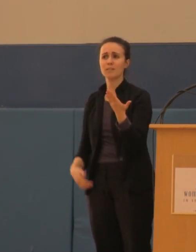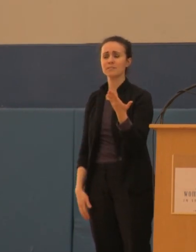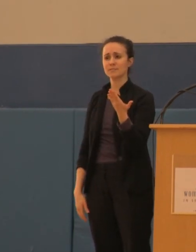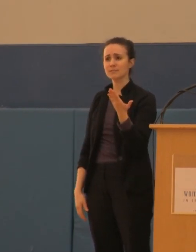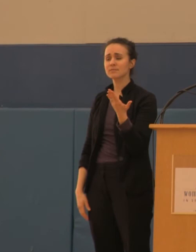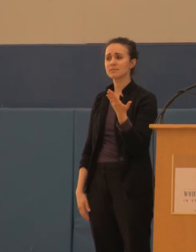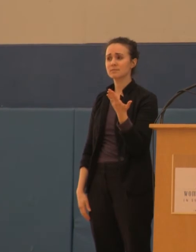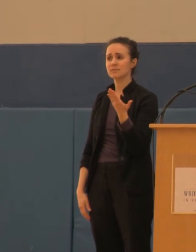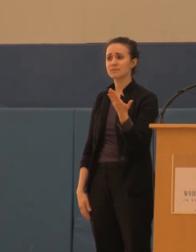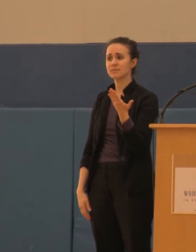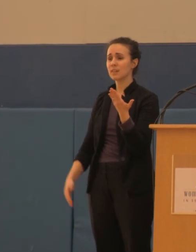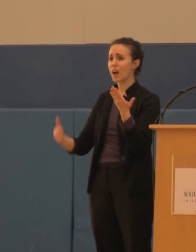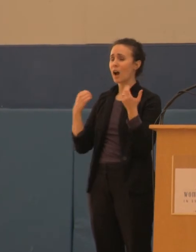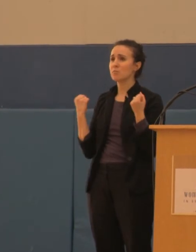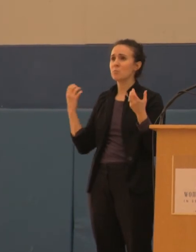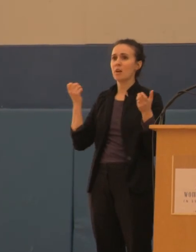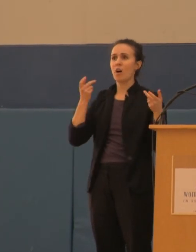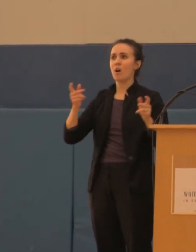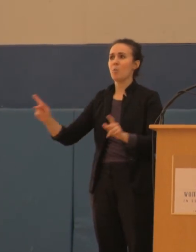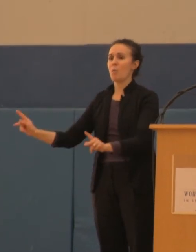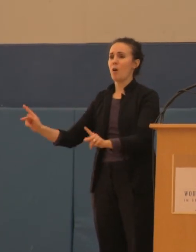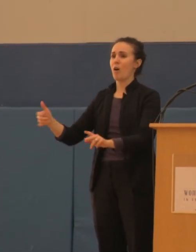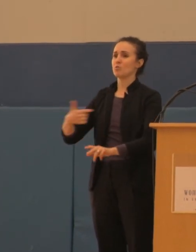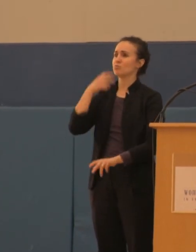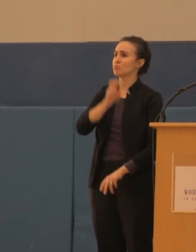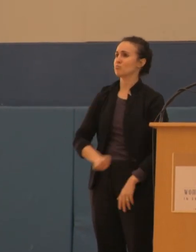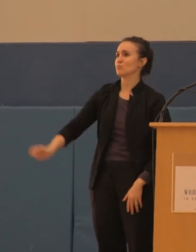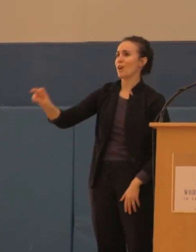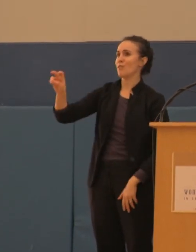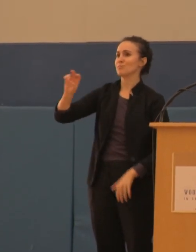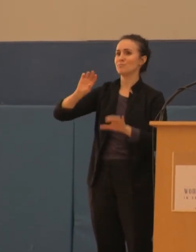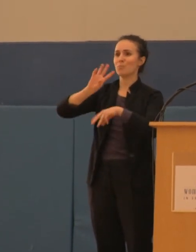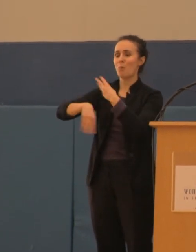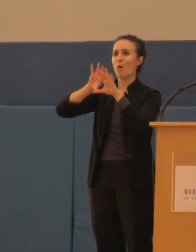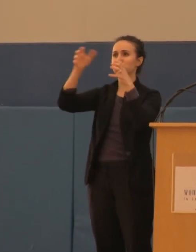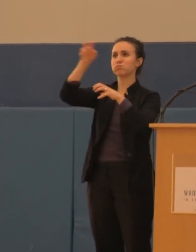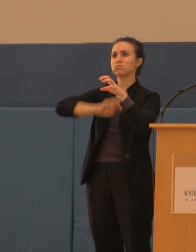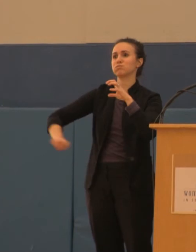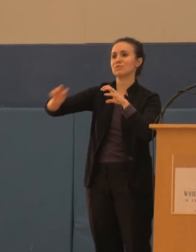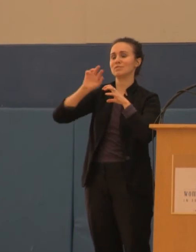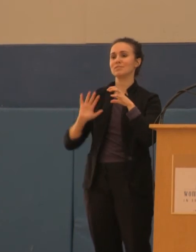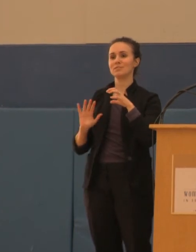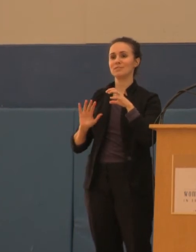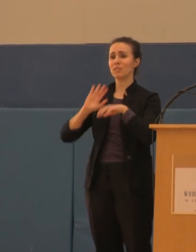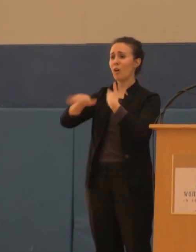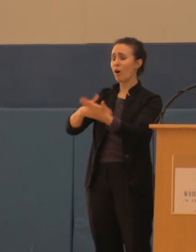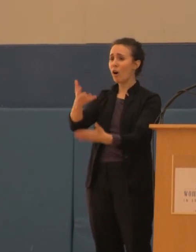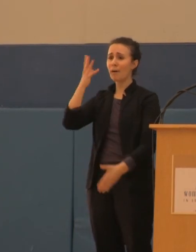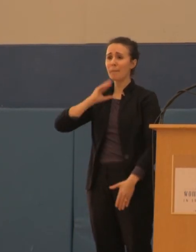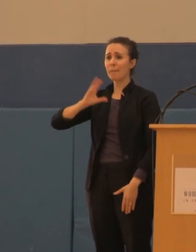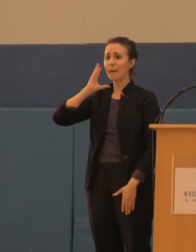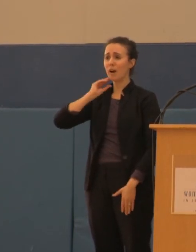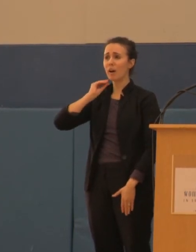I have had the opportunity to freely travel around the world. These are all